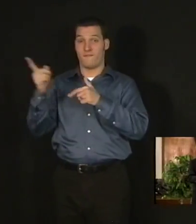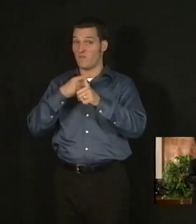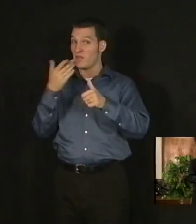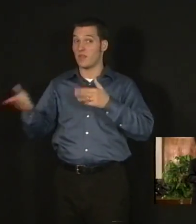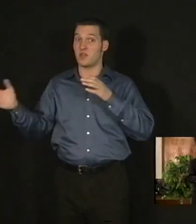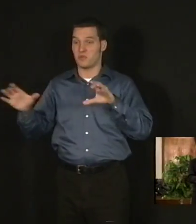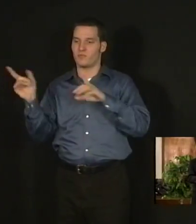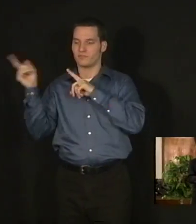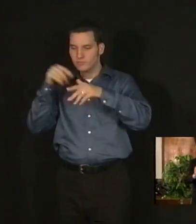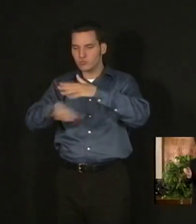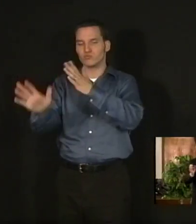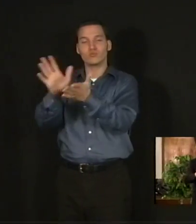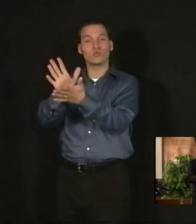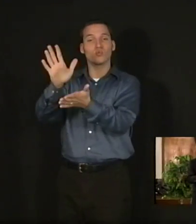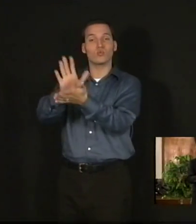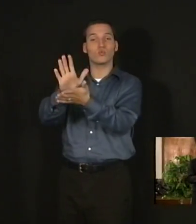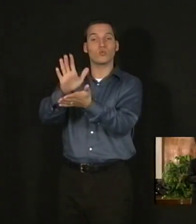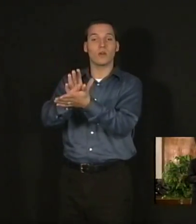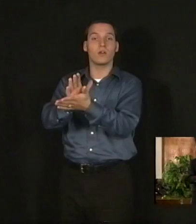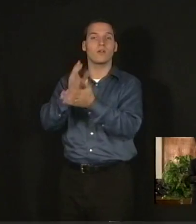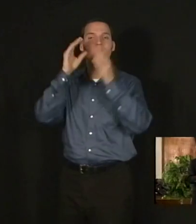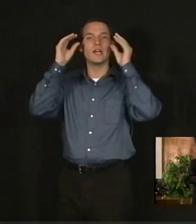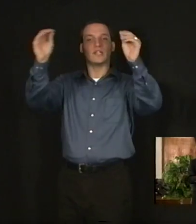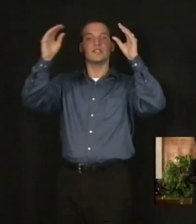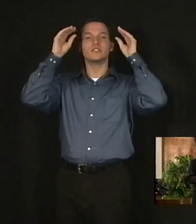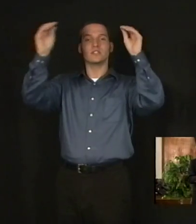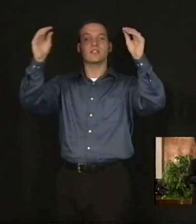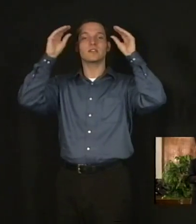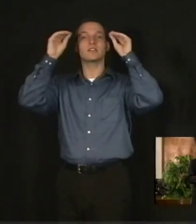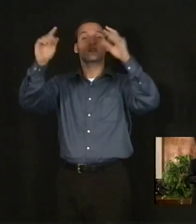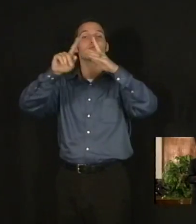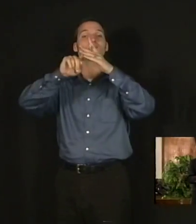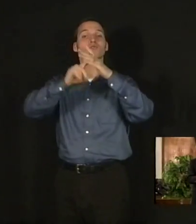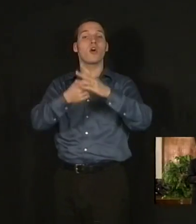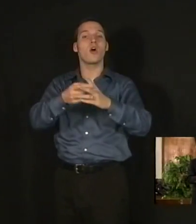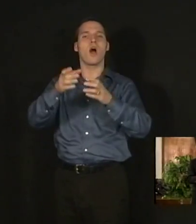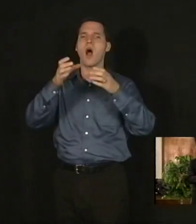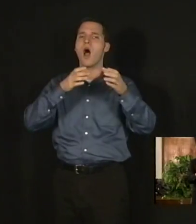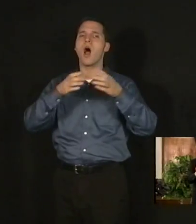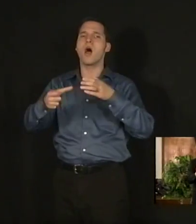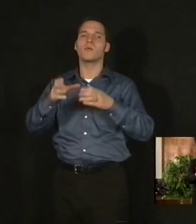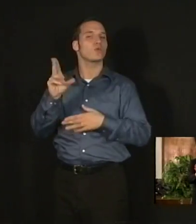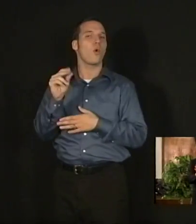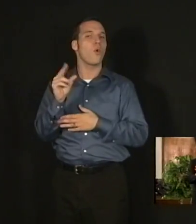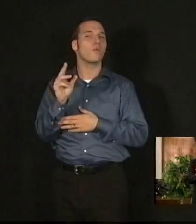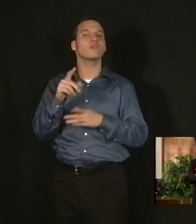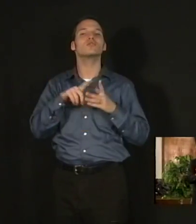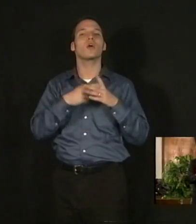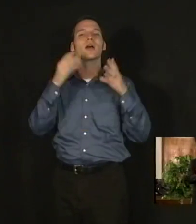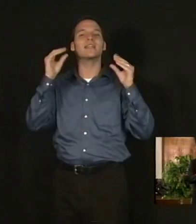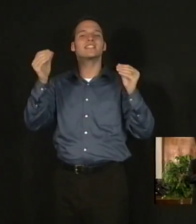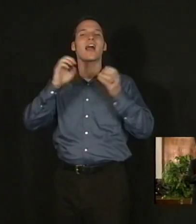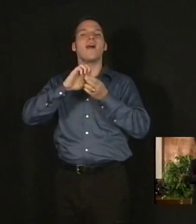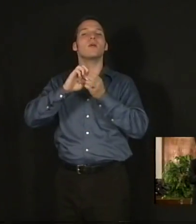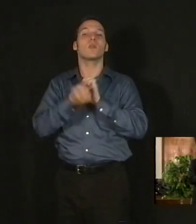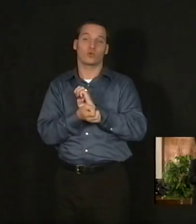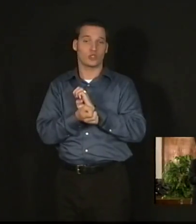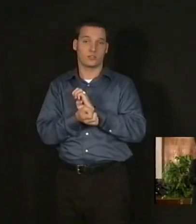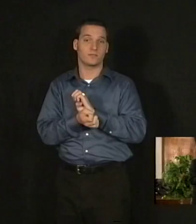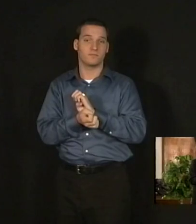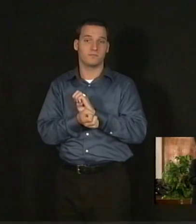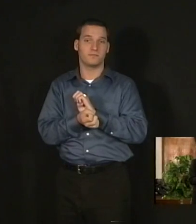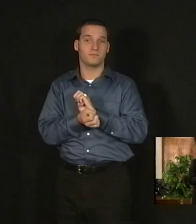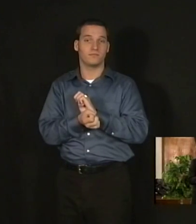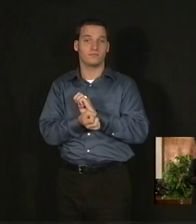the country, they go into the schools and they start teaching communism? No. They start teaching